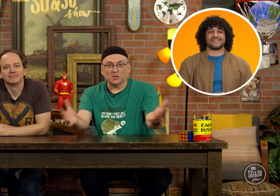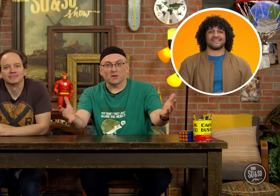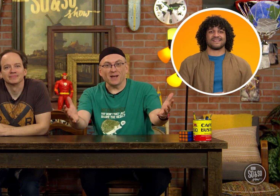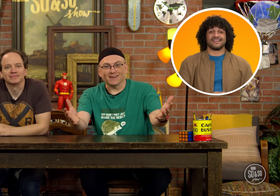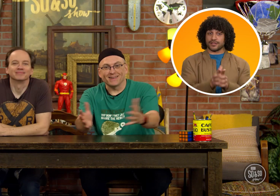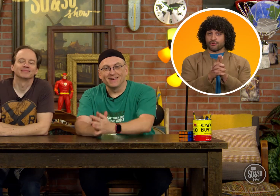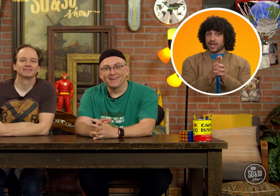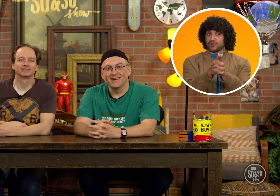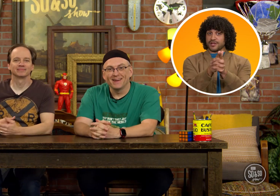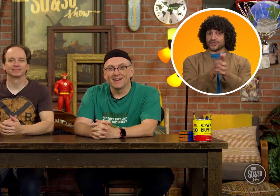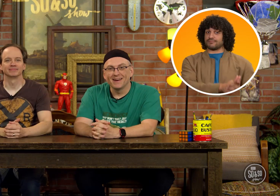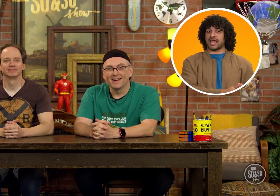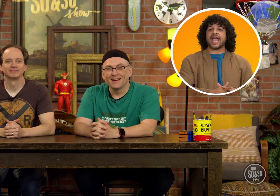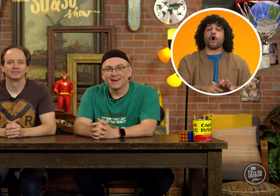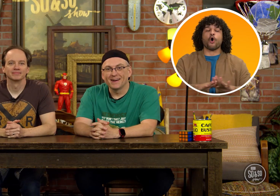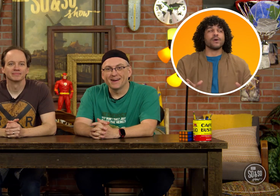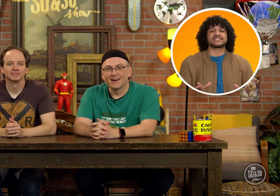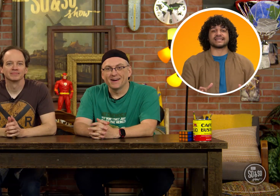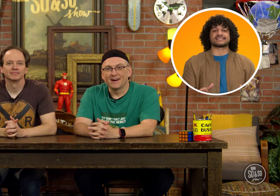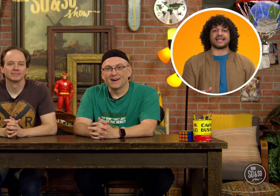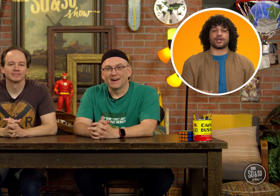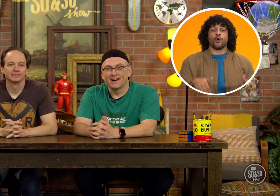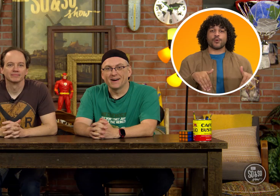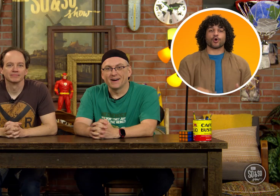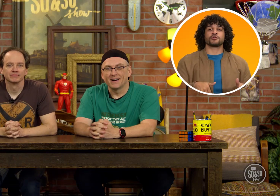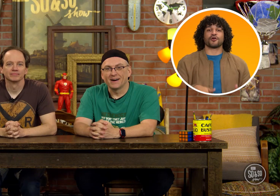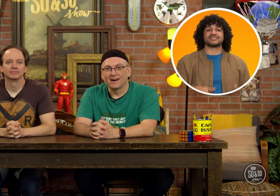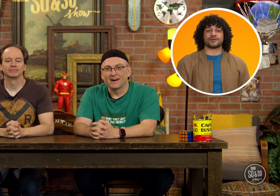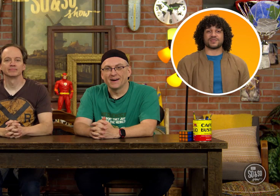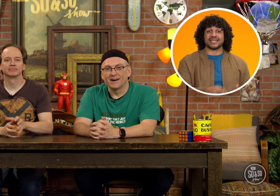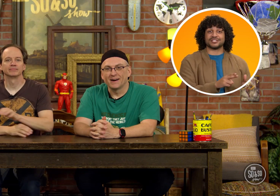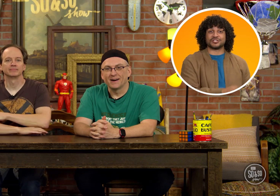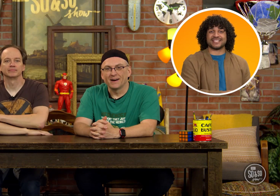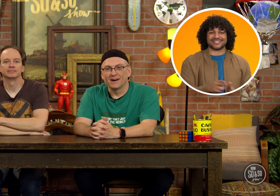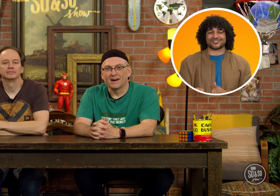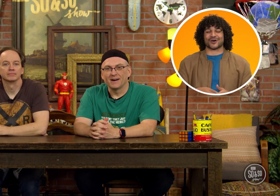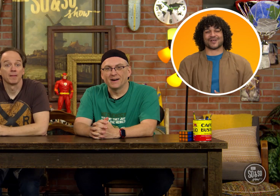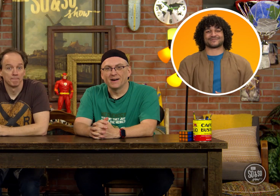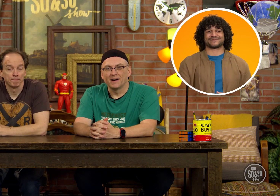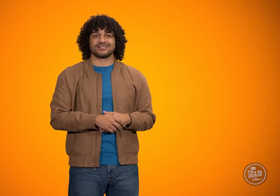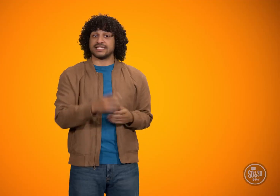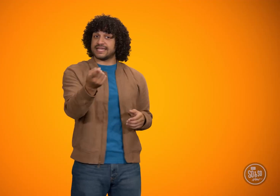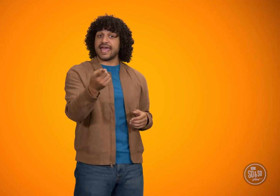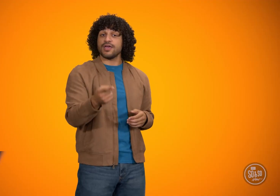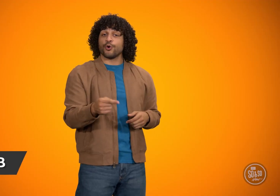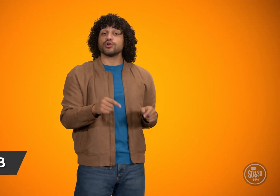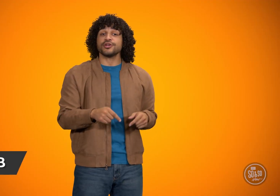so excited great question I always get excited when we're learning something Jesus taught and today we're looking